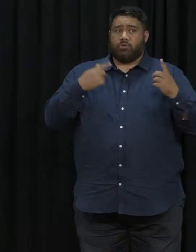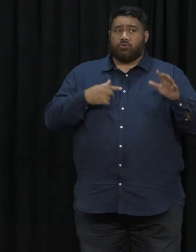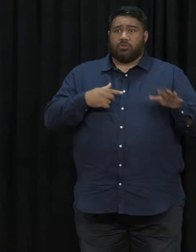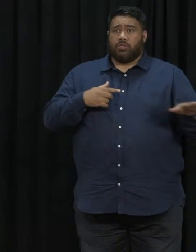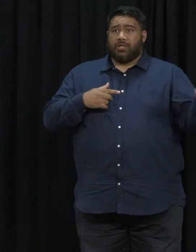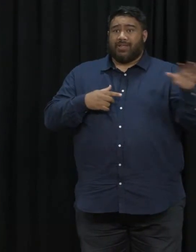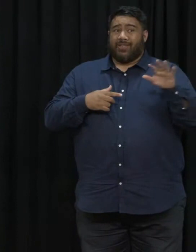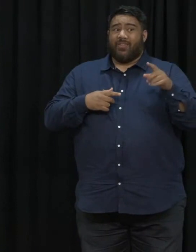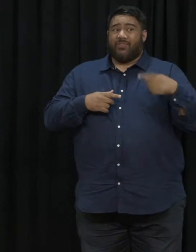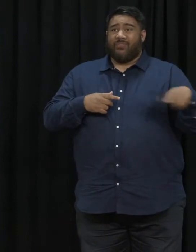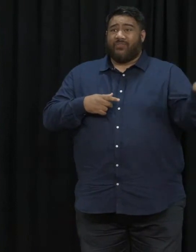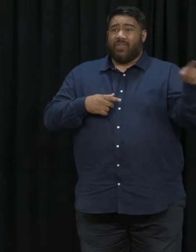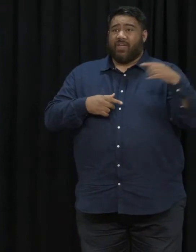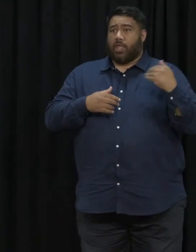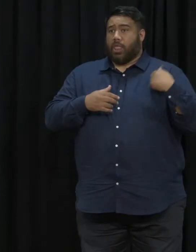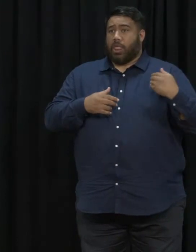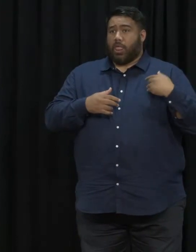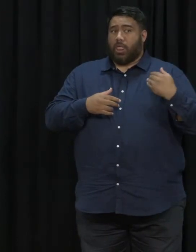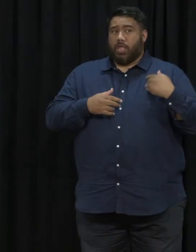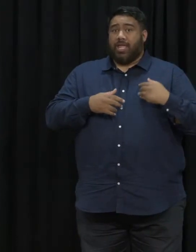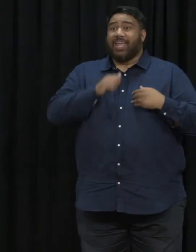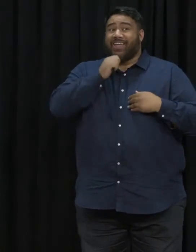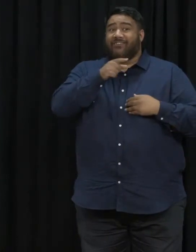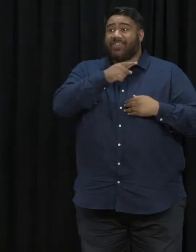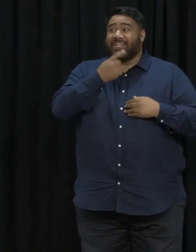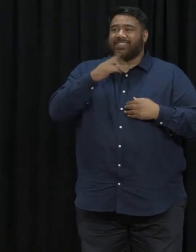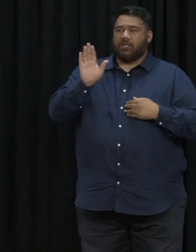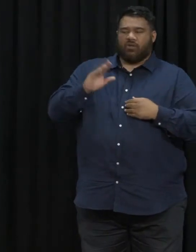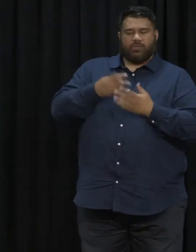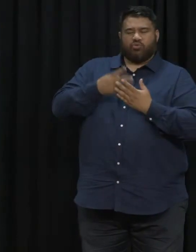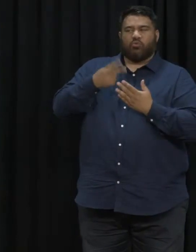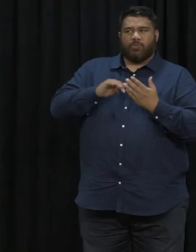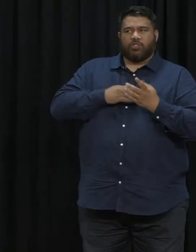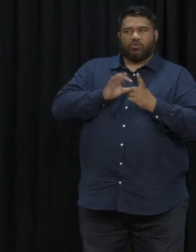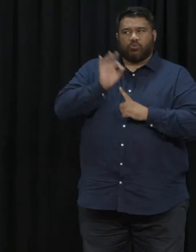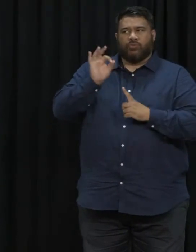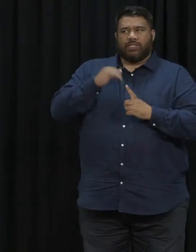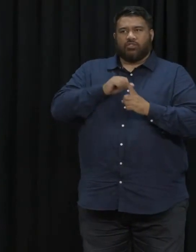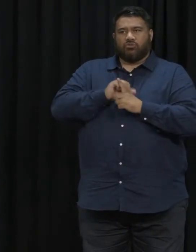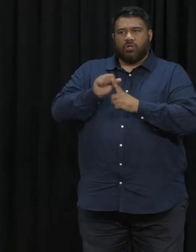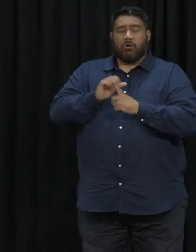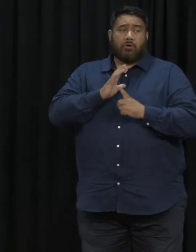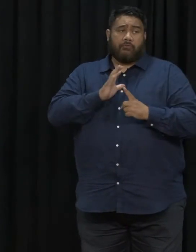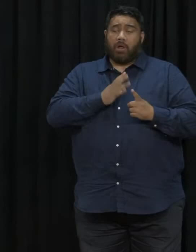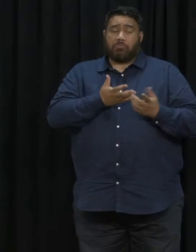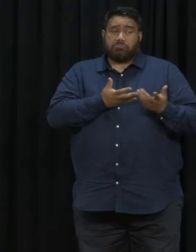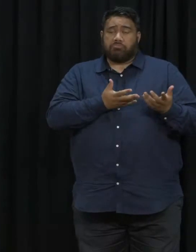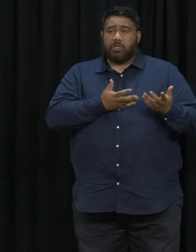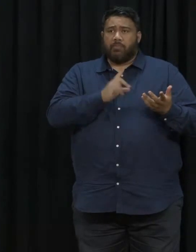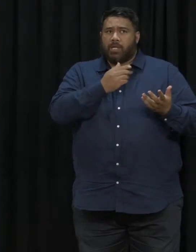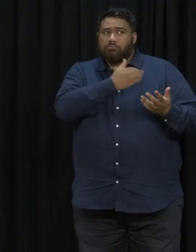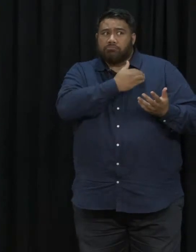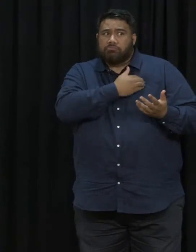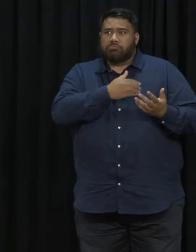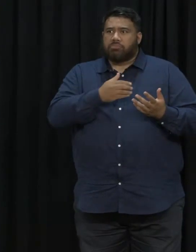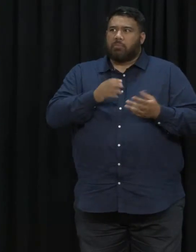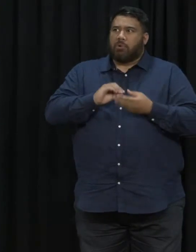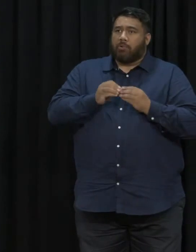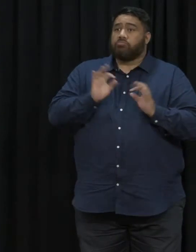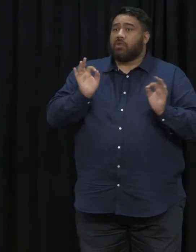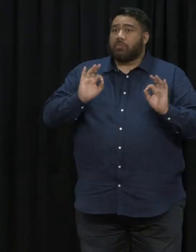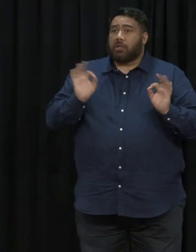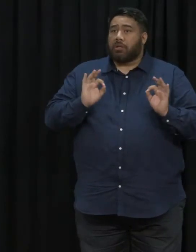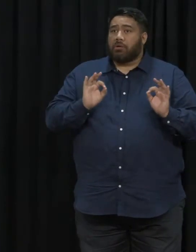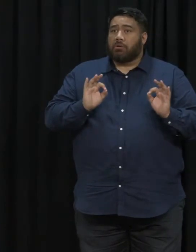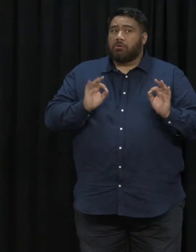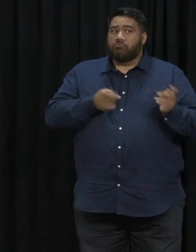are issues with that scheme and the way it's working, then of course we keep an open mind, but we haven't on a sustained basis had that